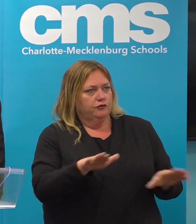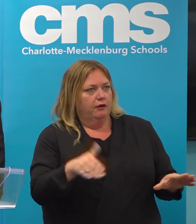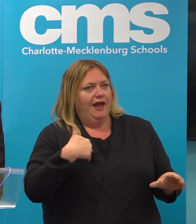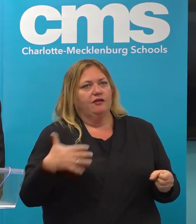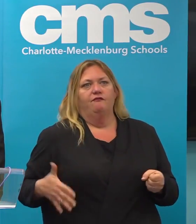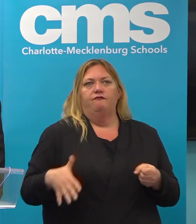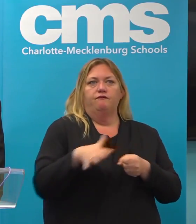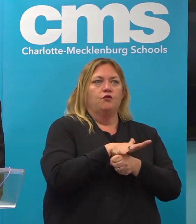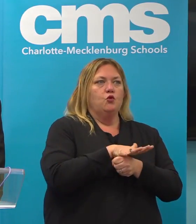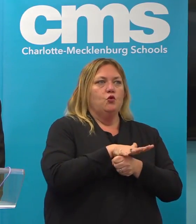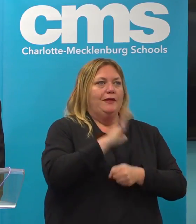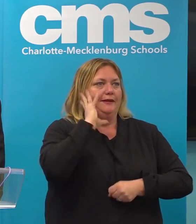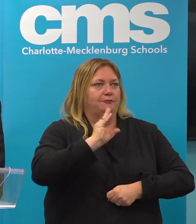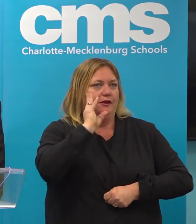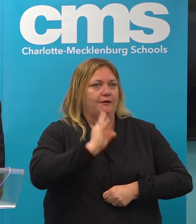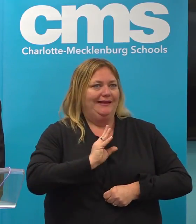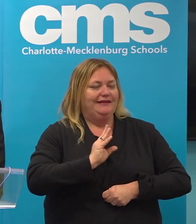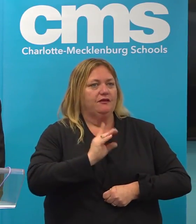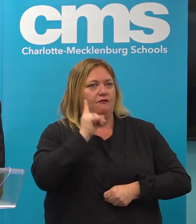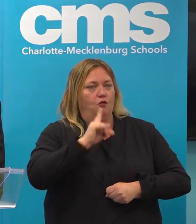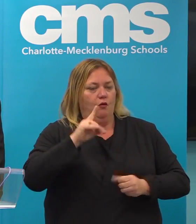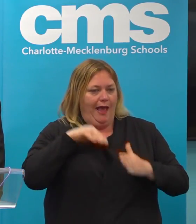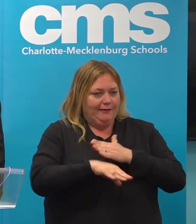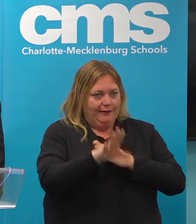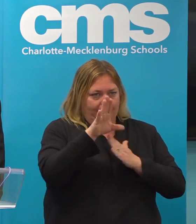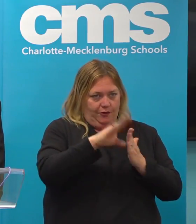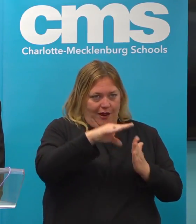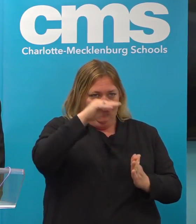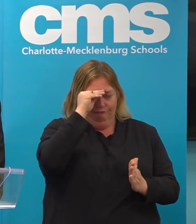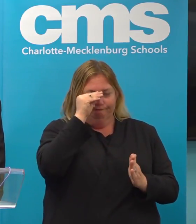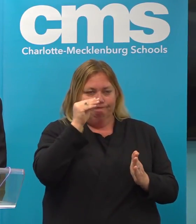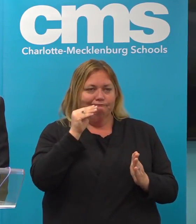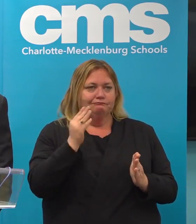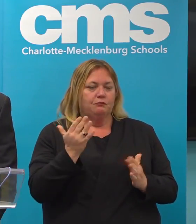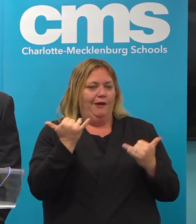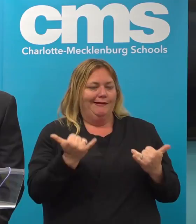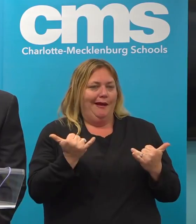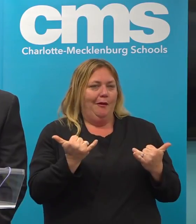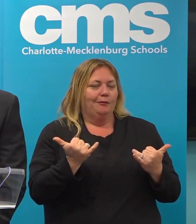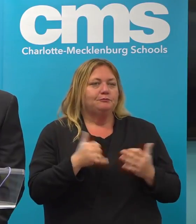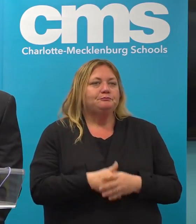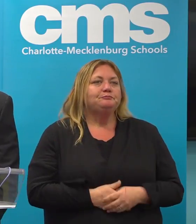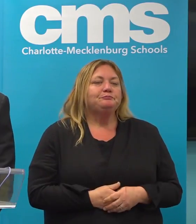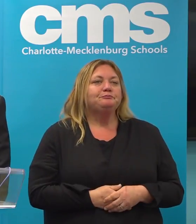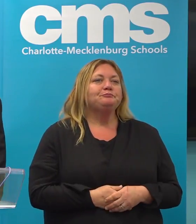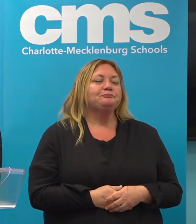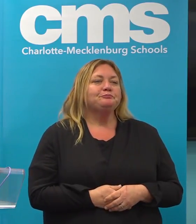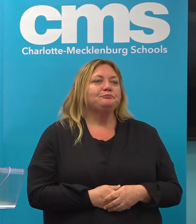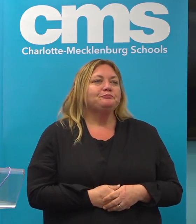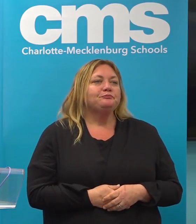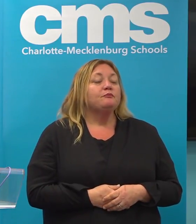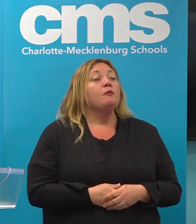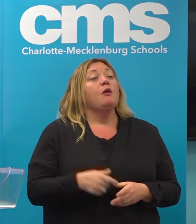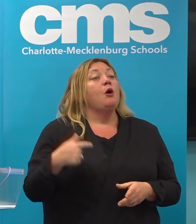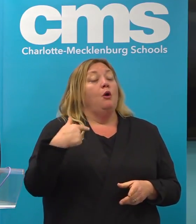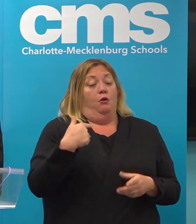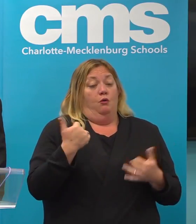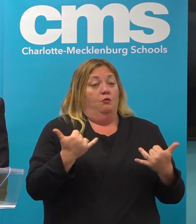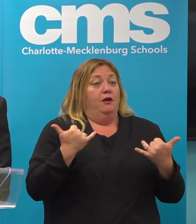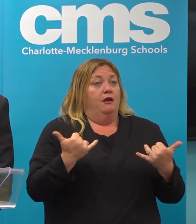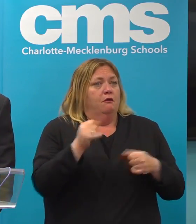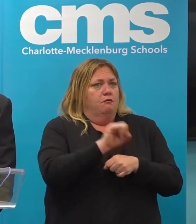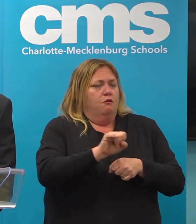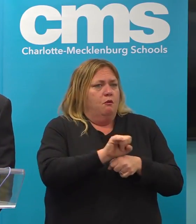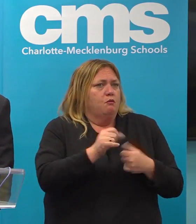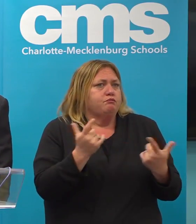the full, rich experience that we expect them to have during this time that we're doing remote learning. What we've been working on up to this point